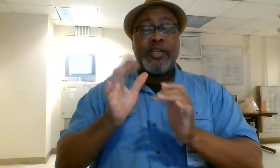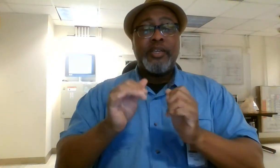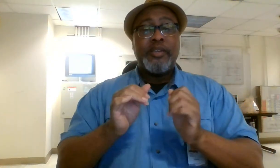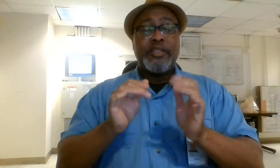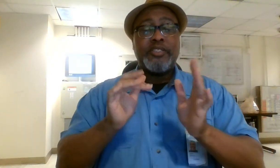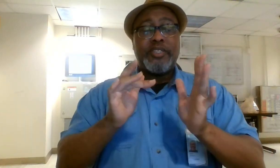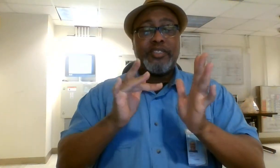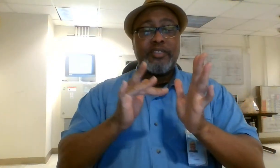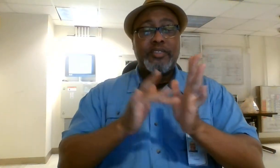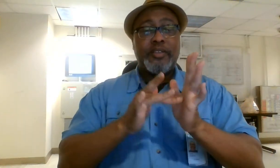Jesus.